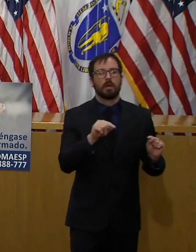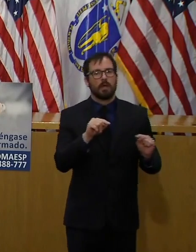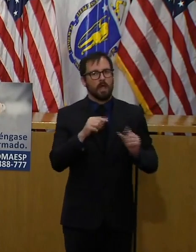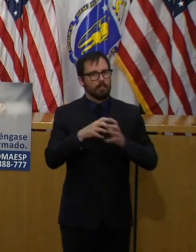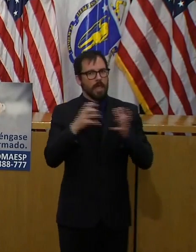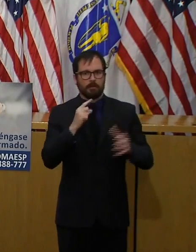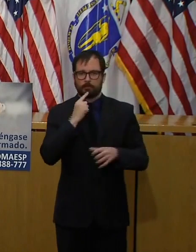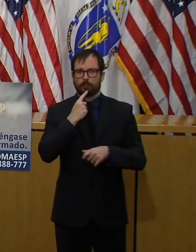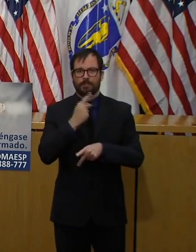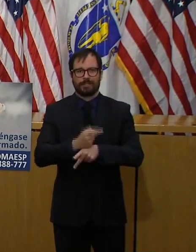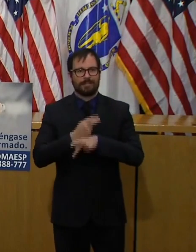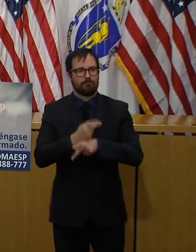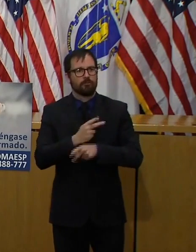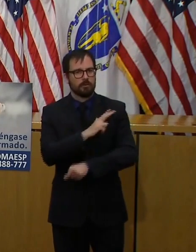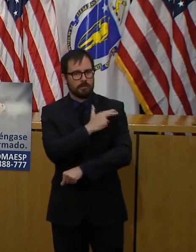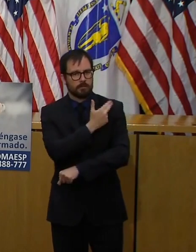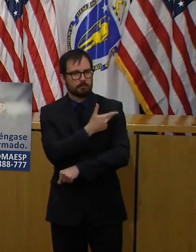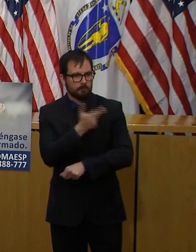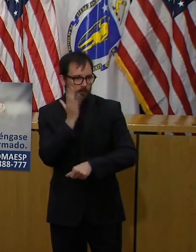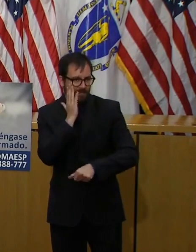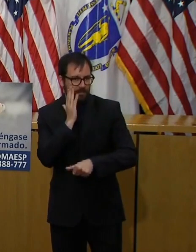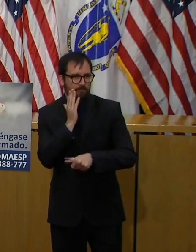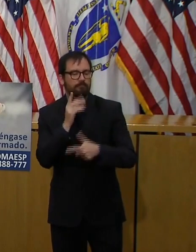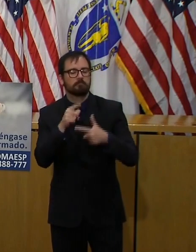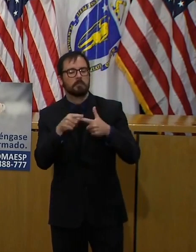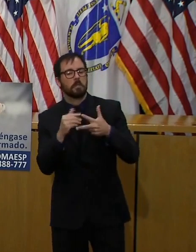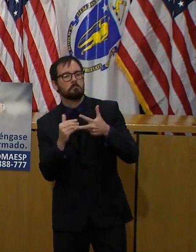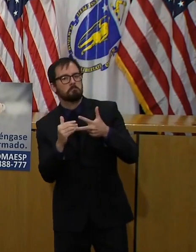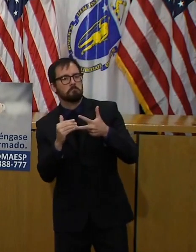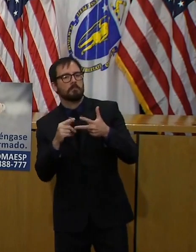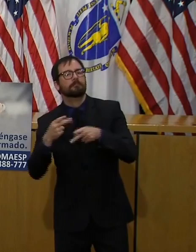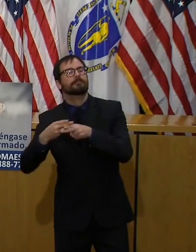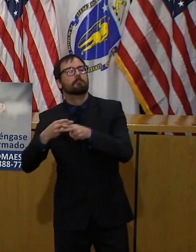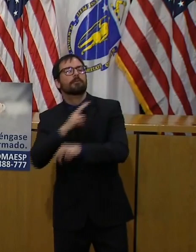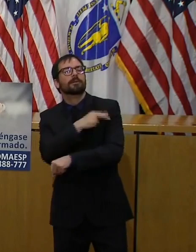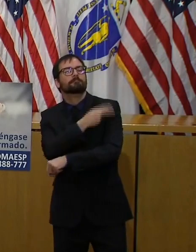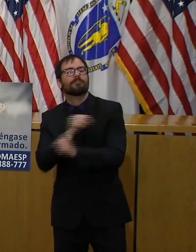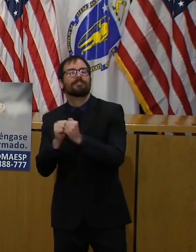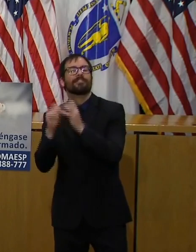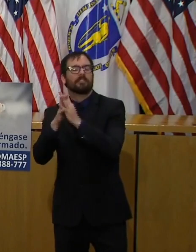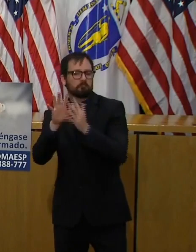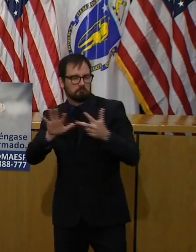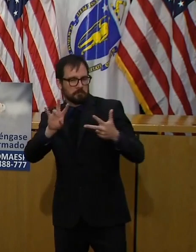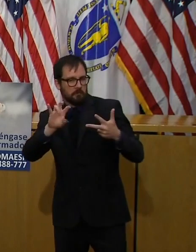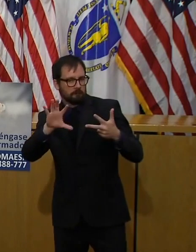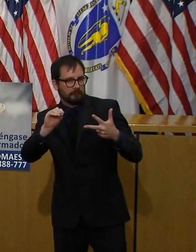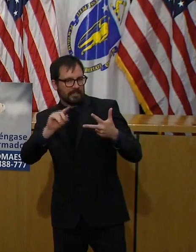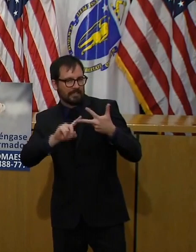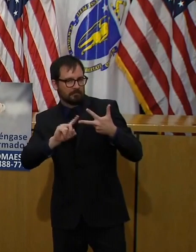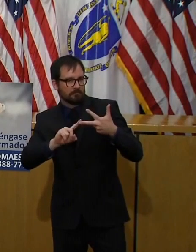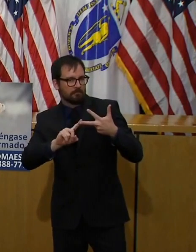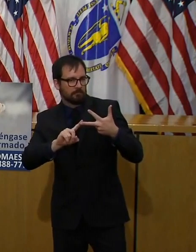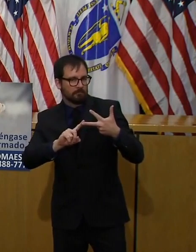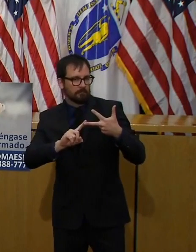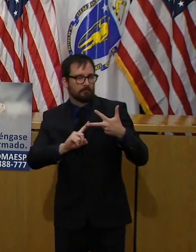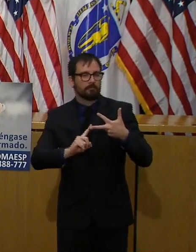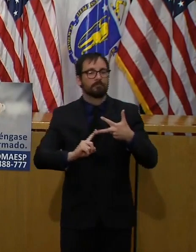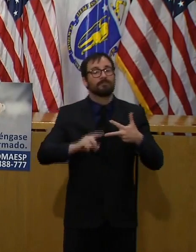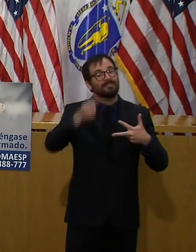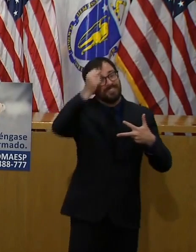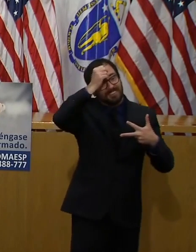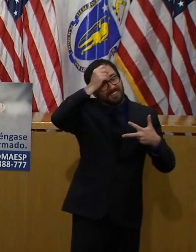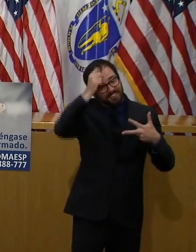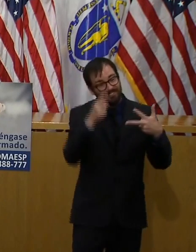field hospitals. And that last number, with respect to the field hospitals, will increase as we bring other field hospitals